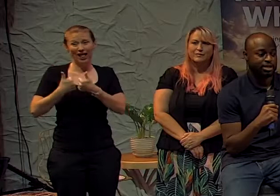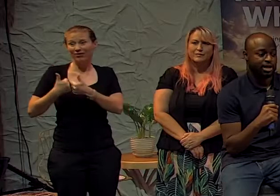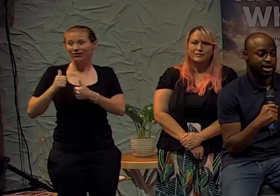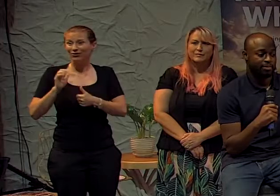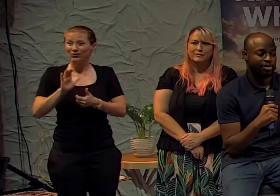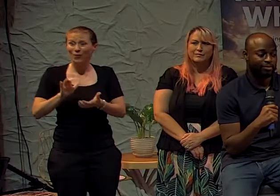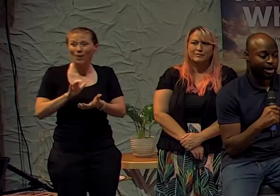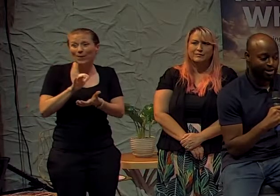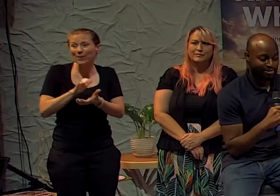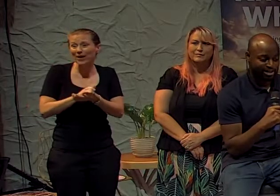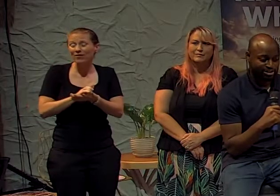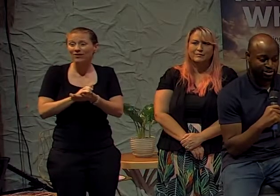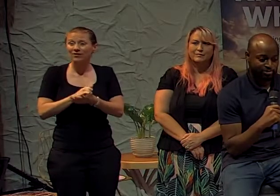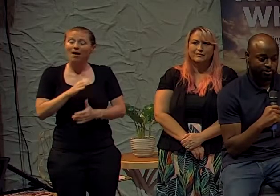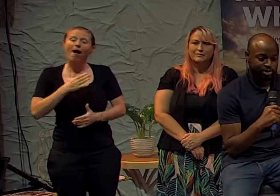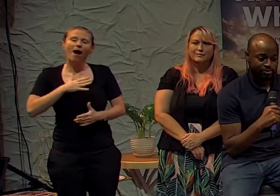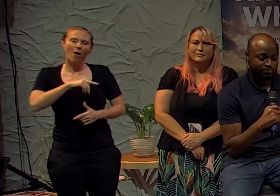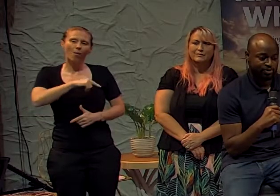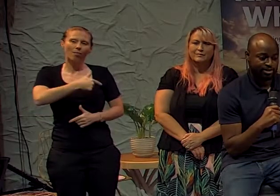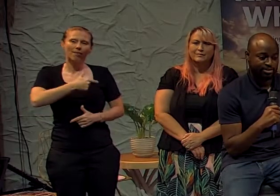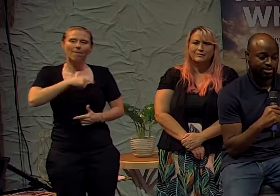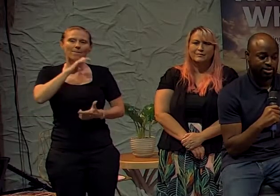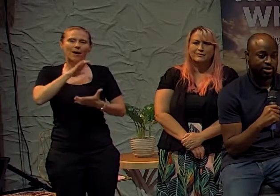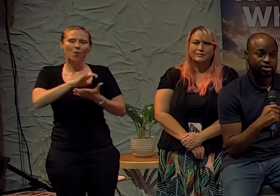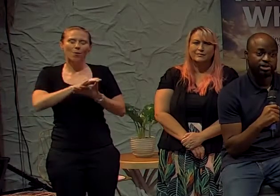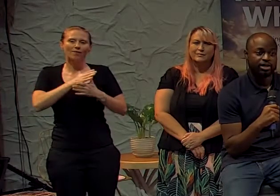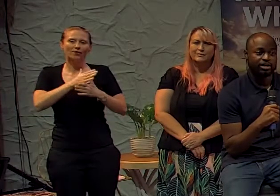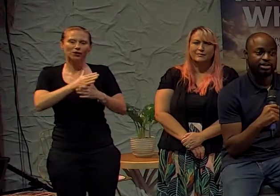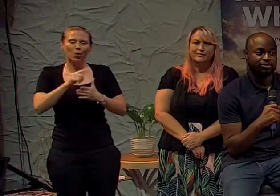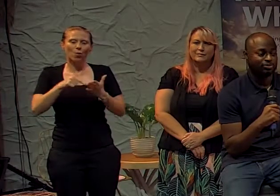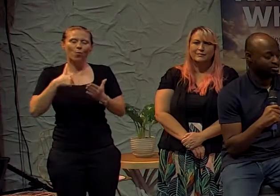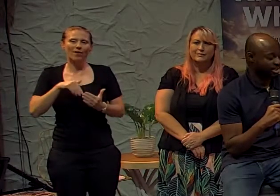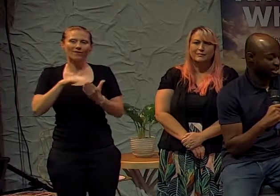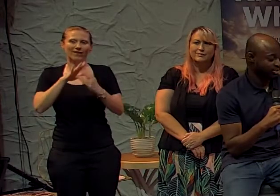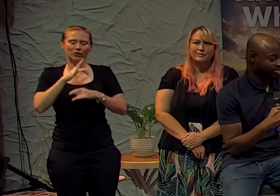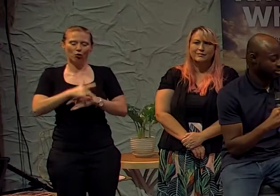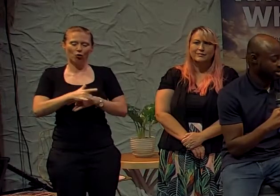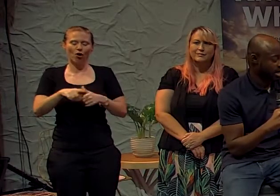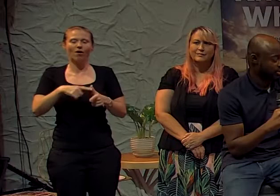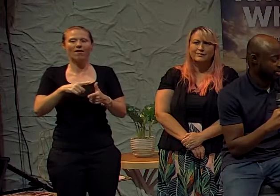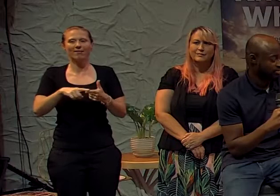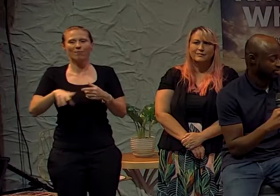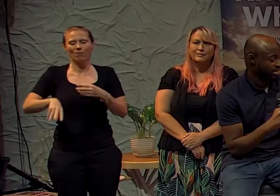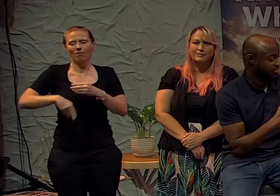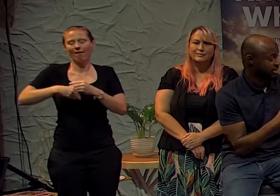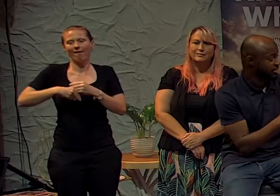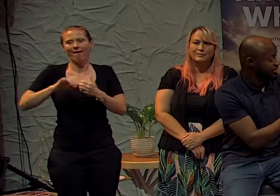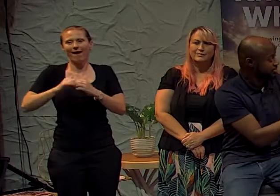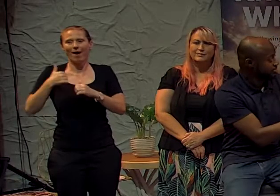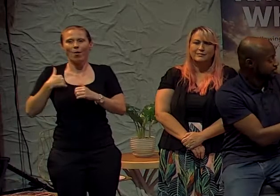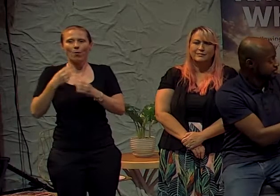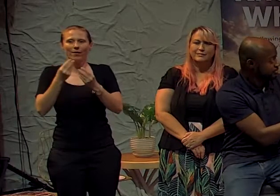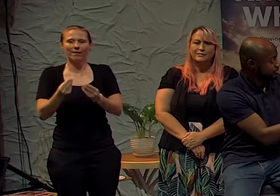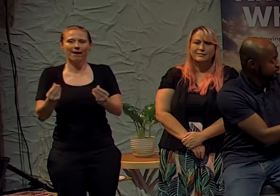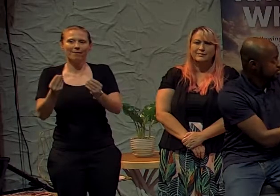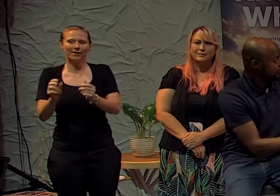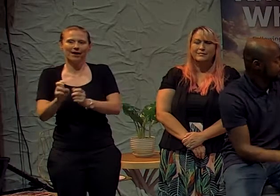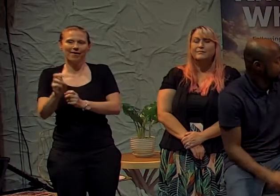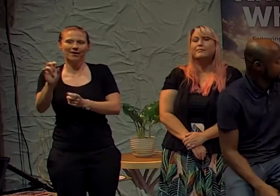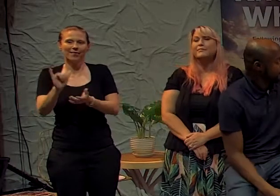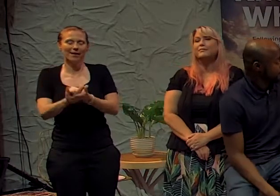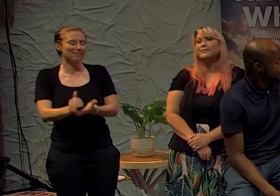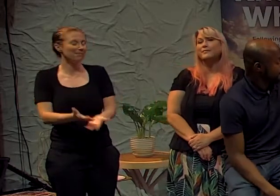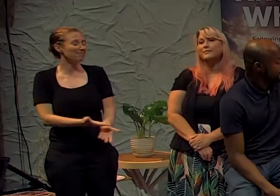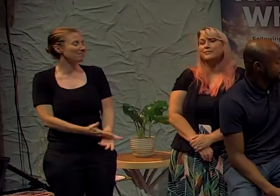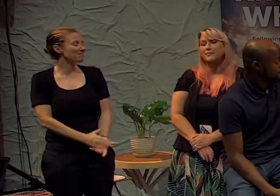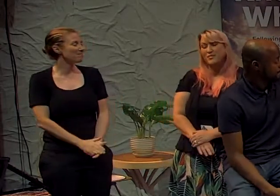marriage. I'll let my wife kind of share about one that we faced early on, and then we'll talk a little bit about how we navigated that. Yeah, so